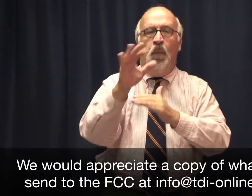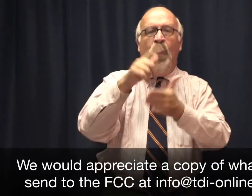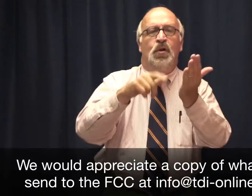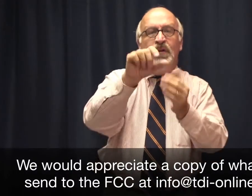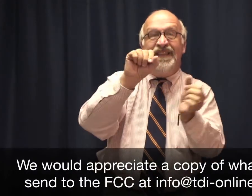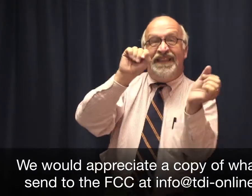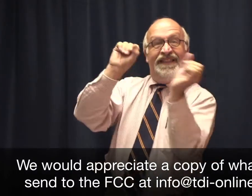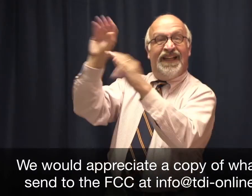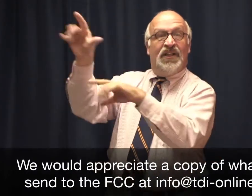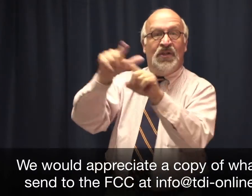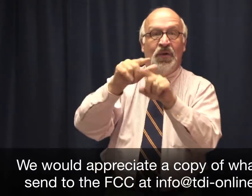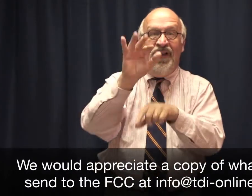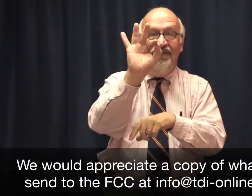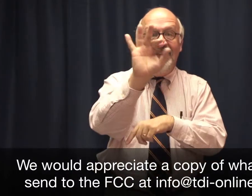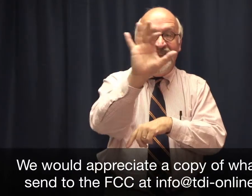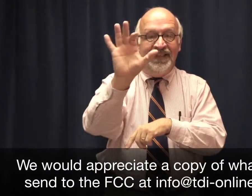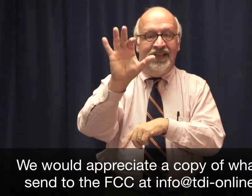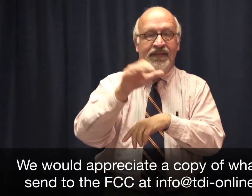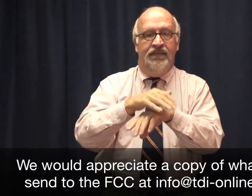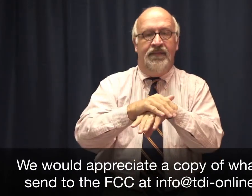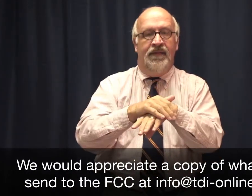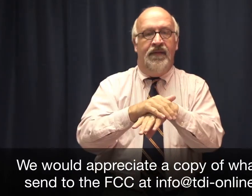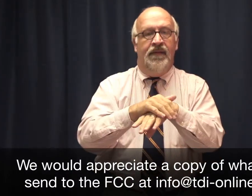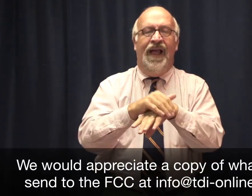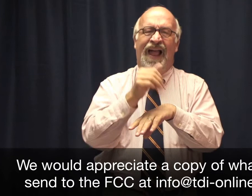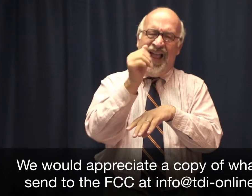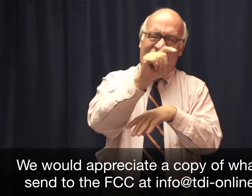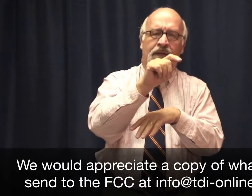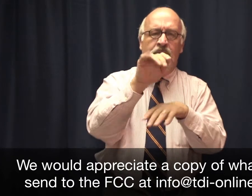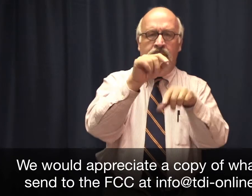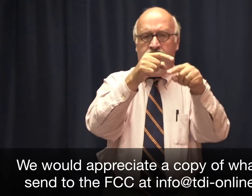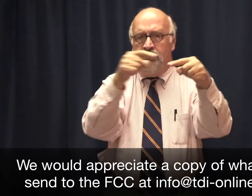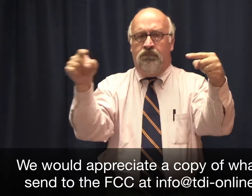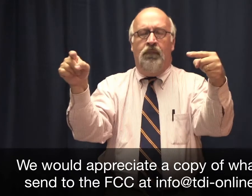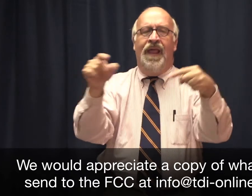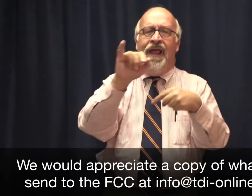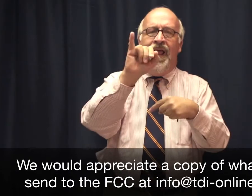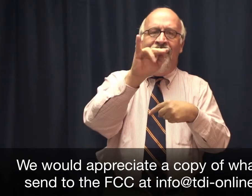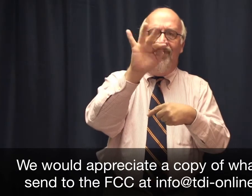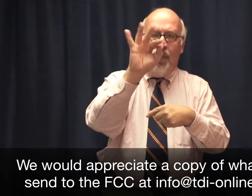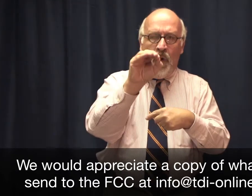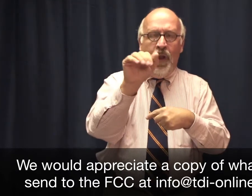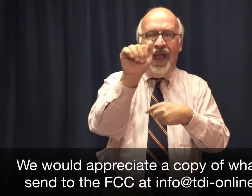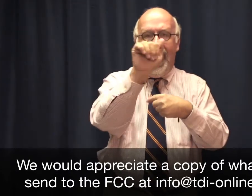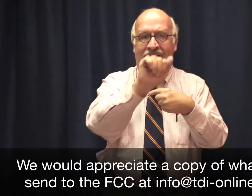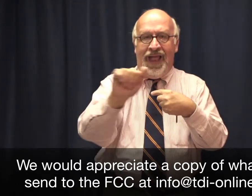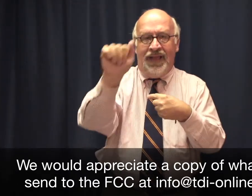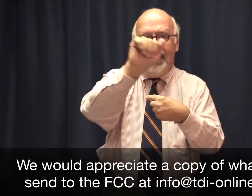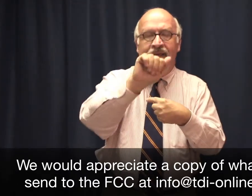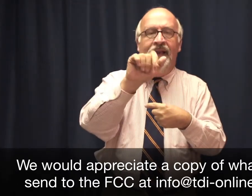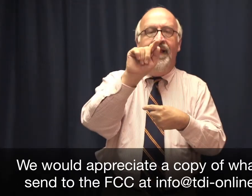a copy of what you send to the FCC at info at